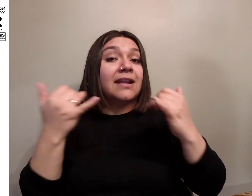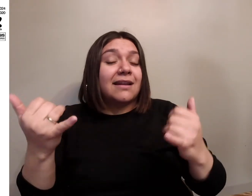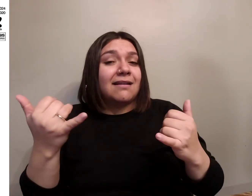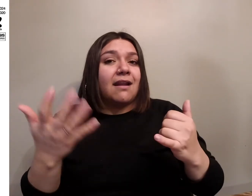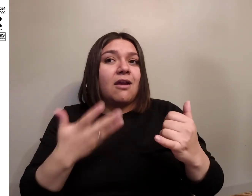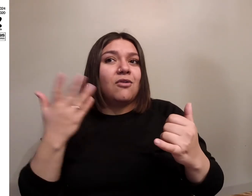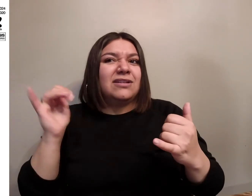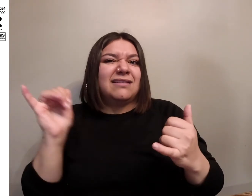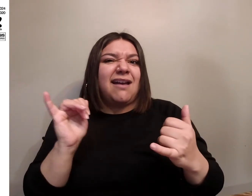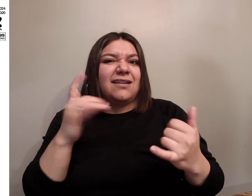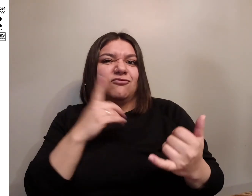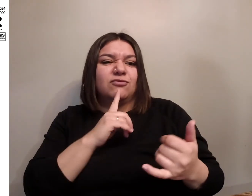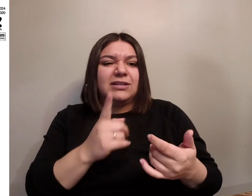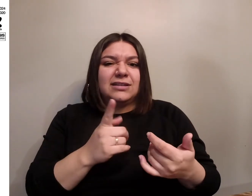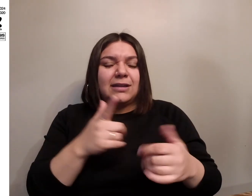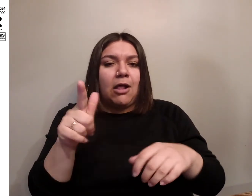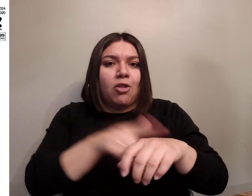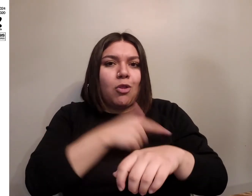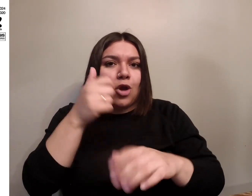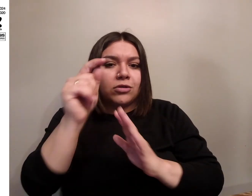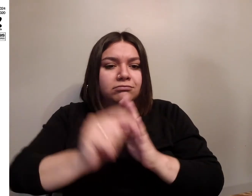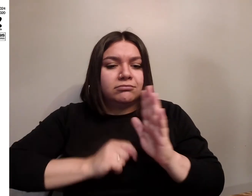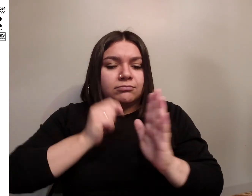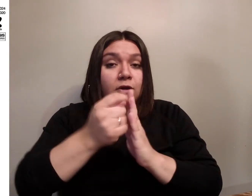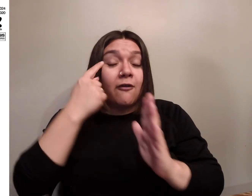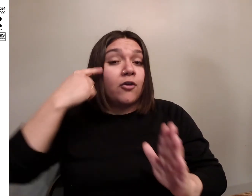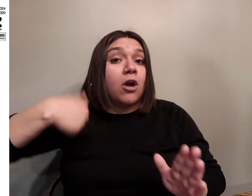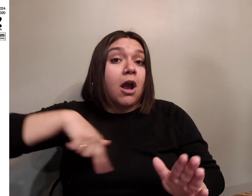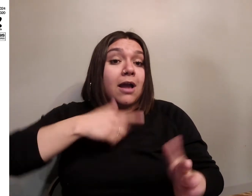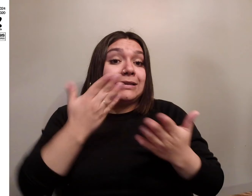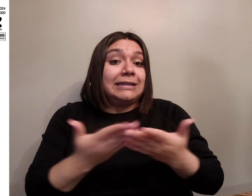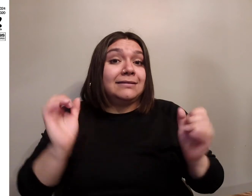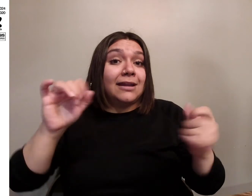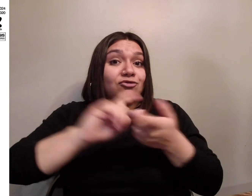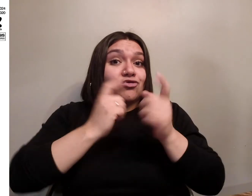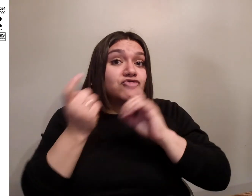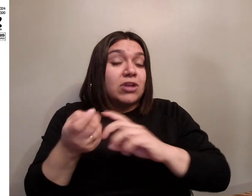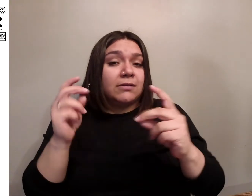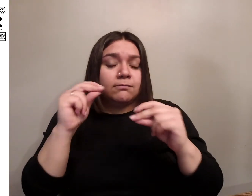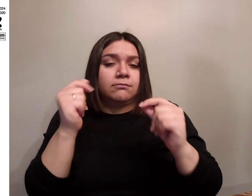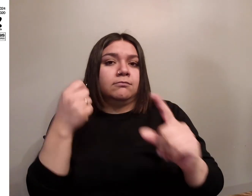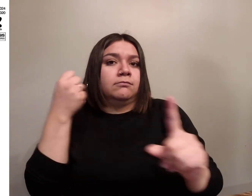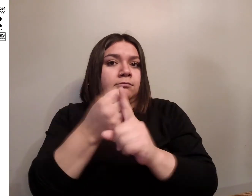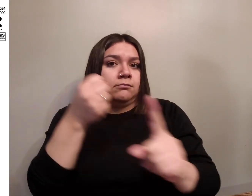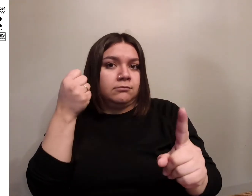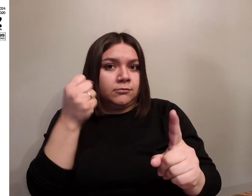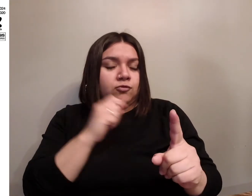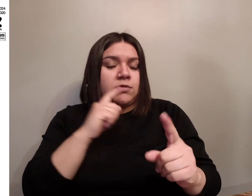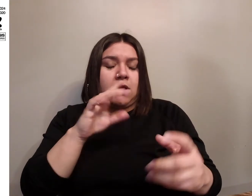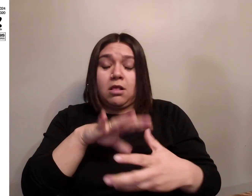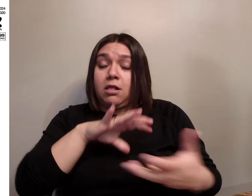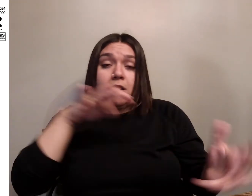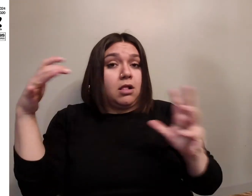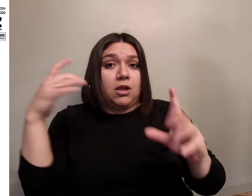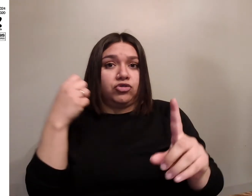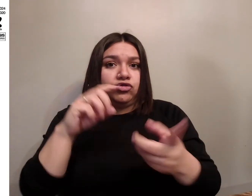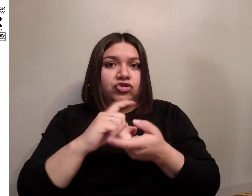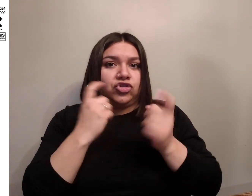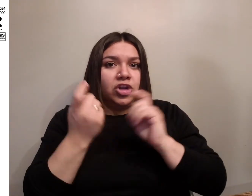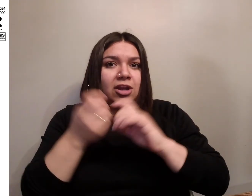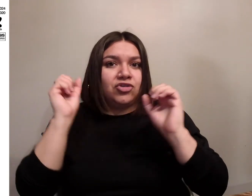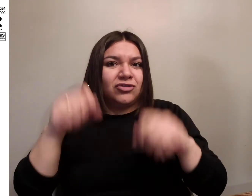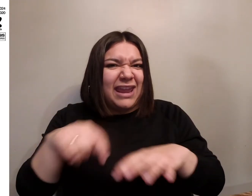day, one in which now was of some greater duration. For us, of course, things can change